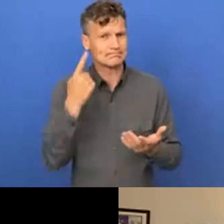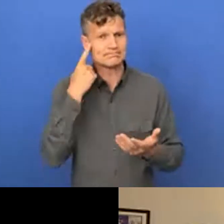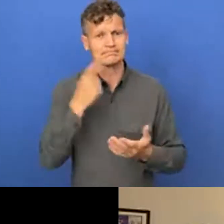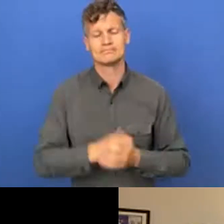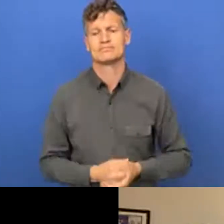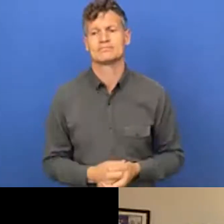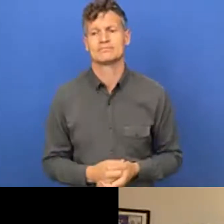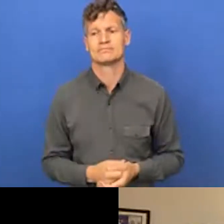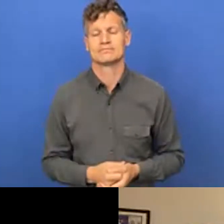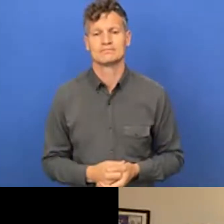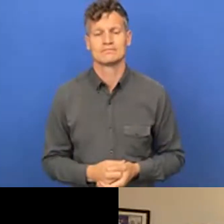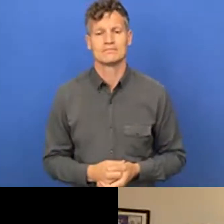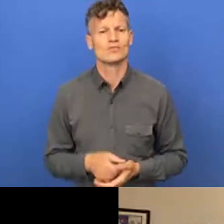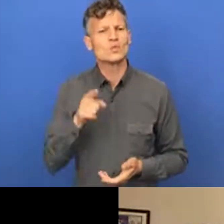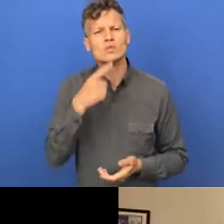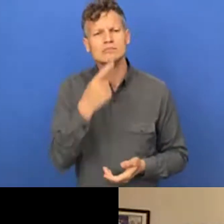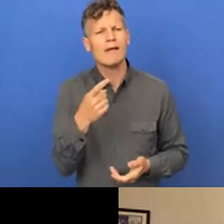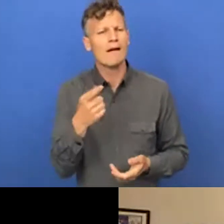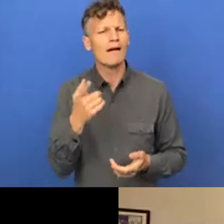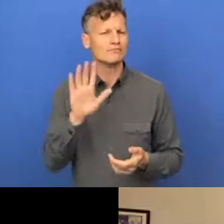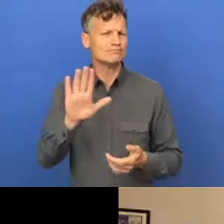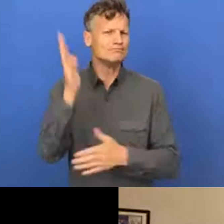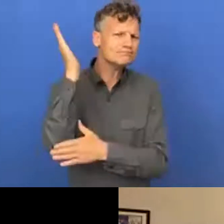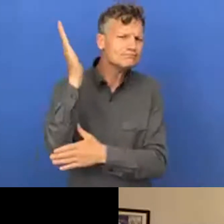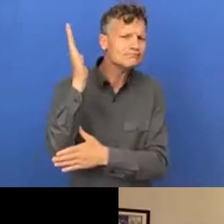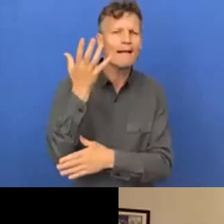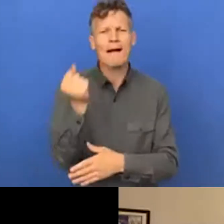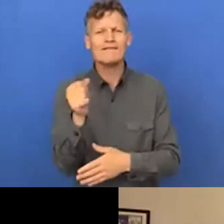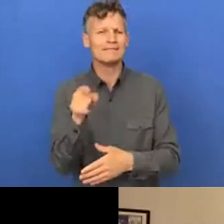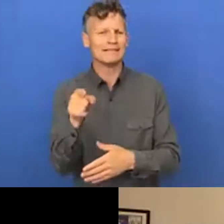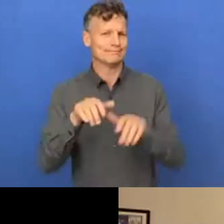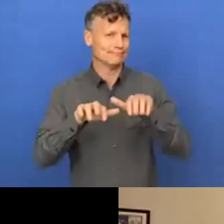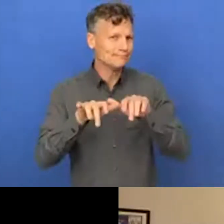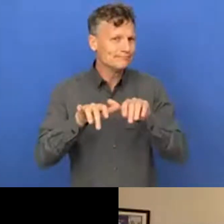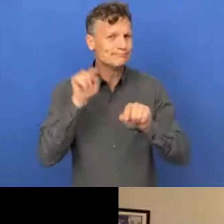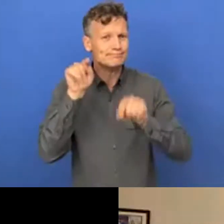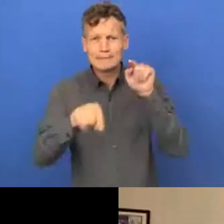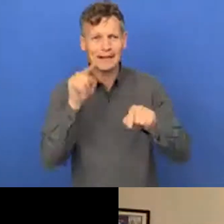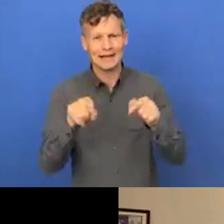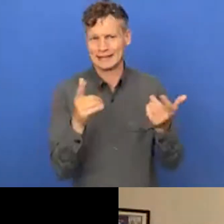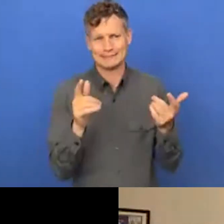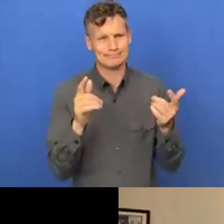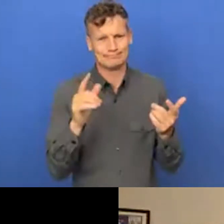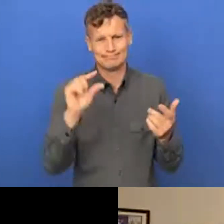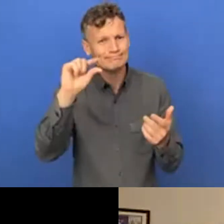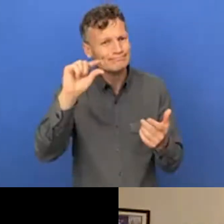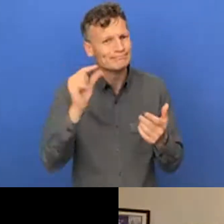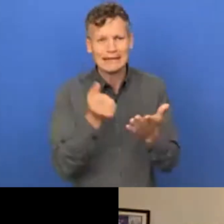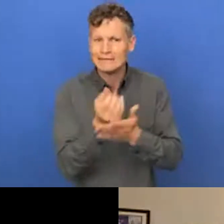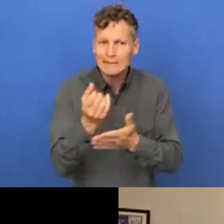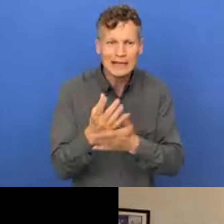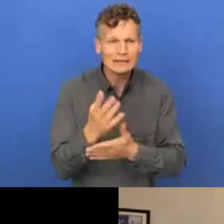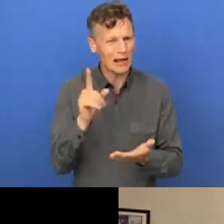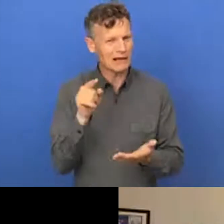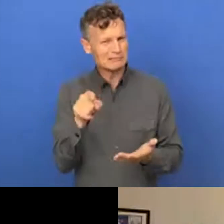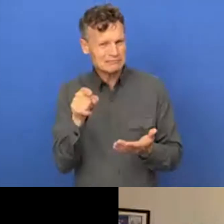you were talking about the data gaps, but can you say a bit more about cyberbullying? Sure. Yeah, there have been a few